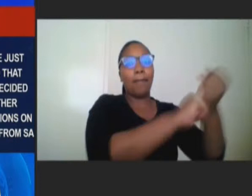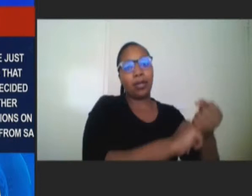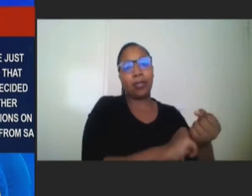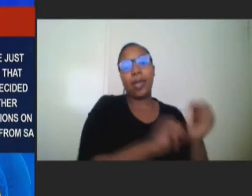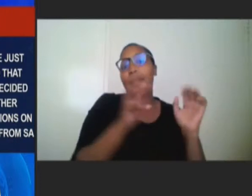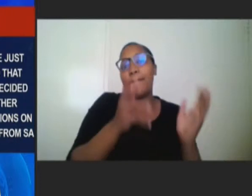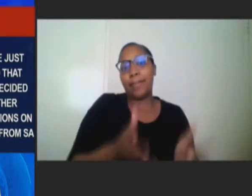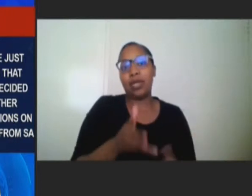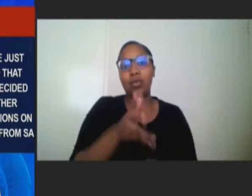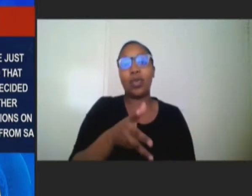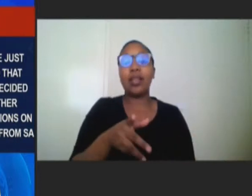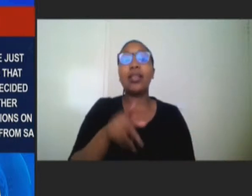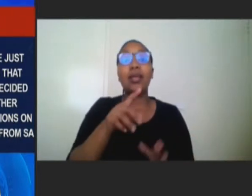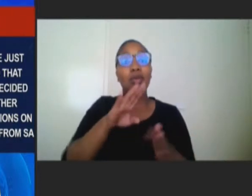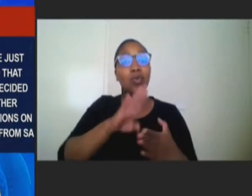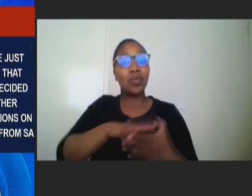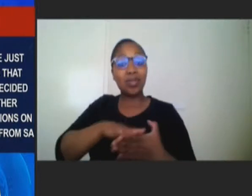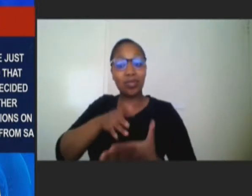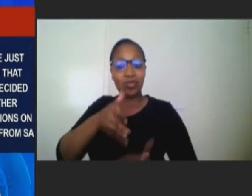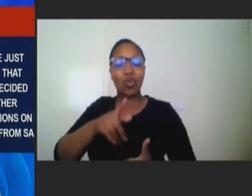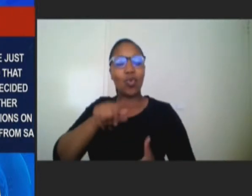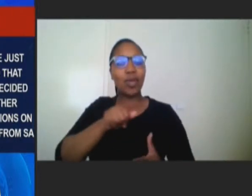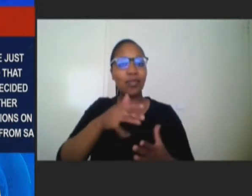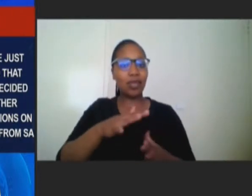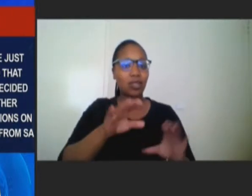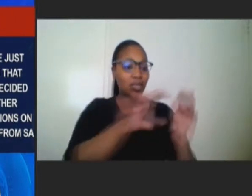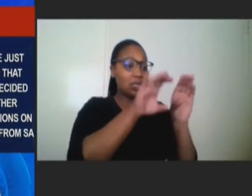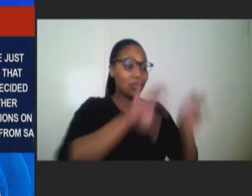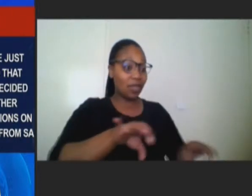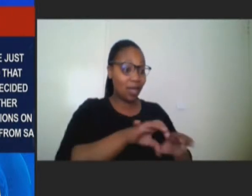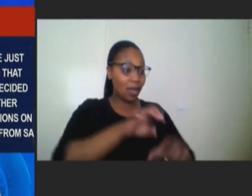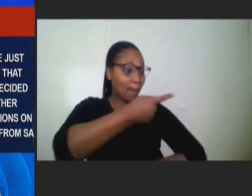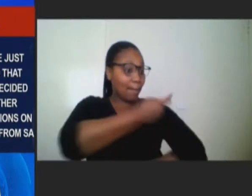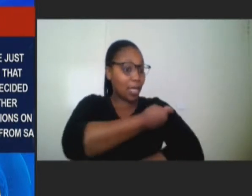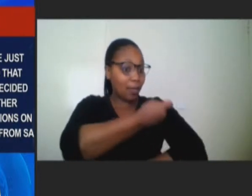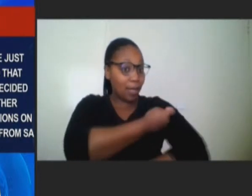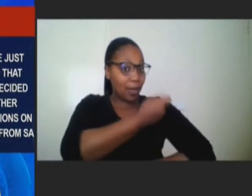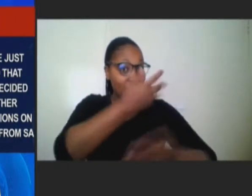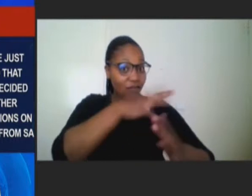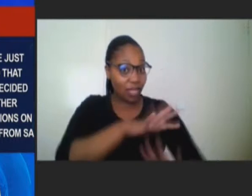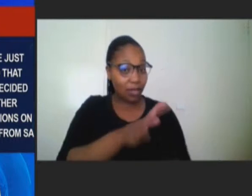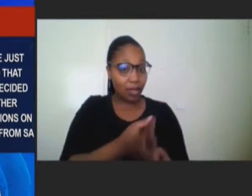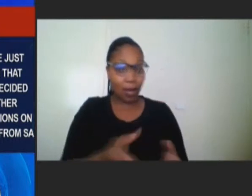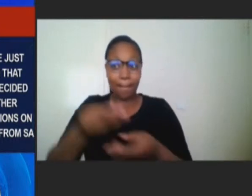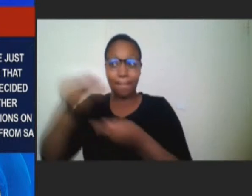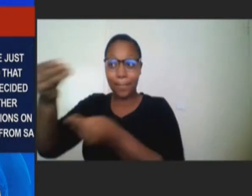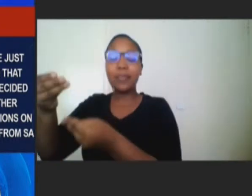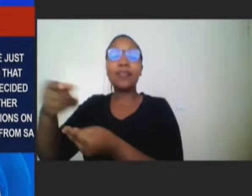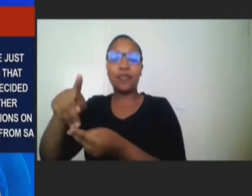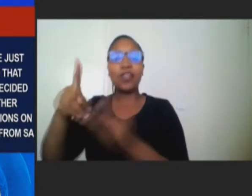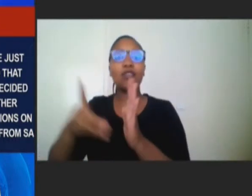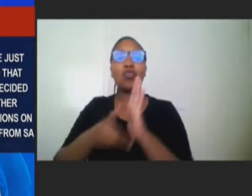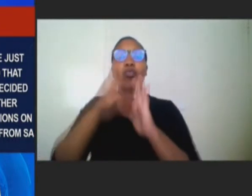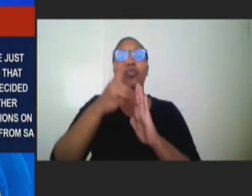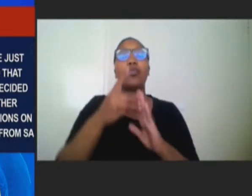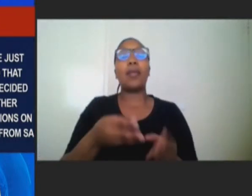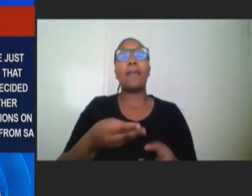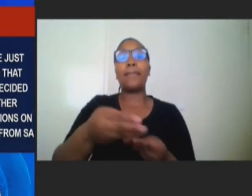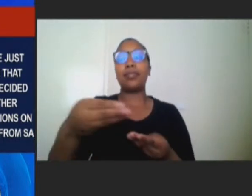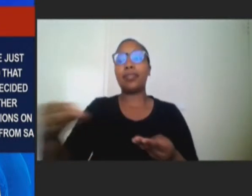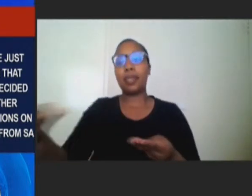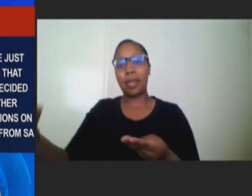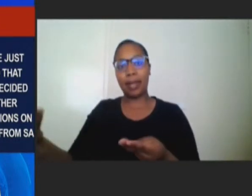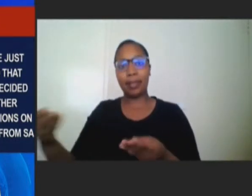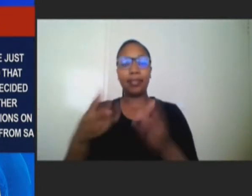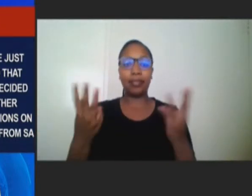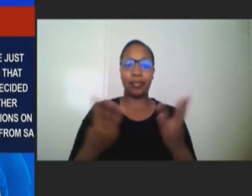vaccine certificate, which we have been improving its quality and reliability and security. So that's